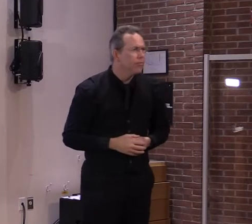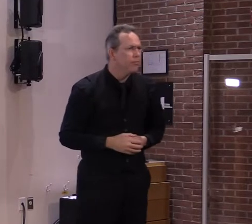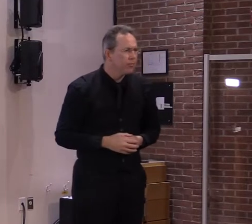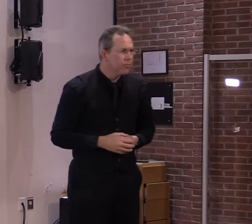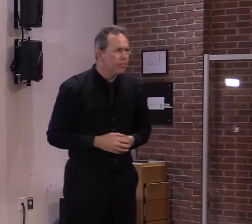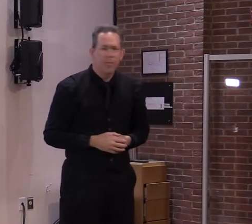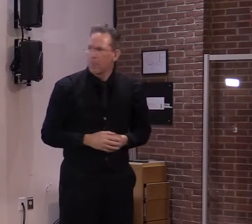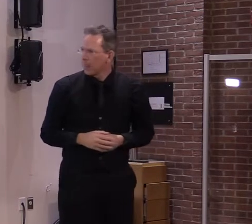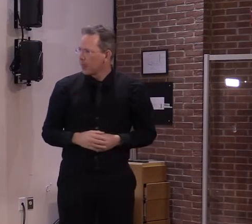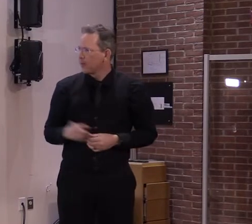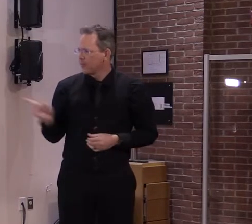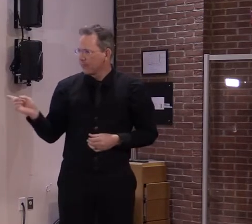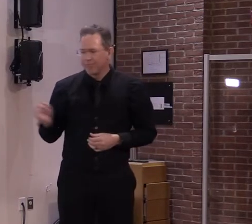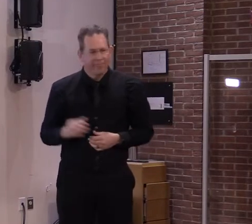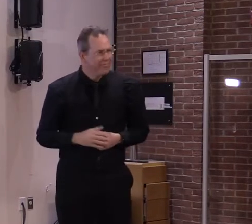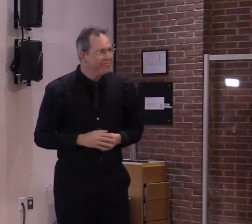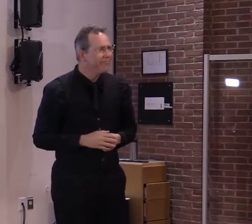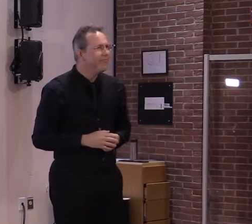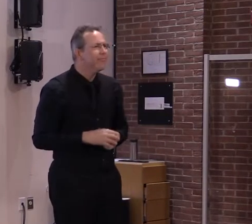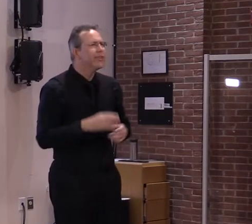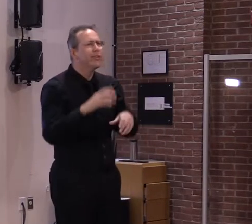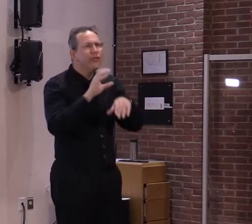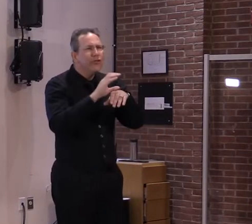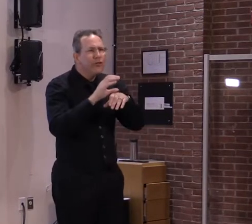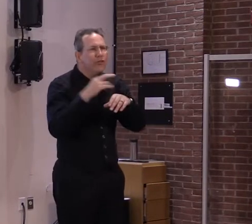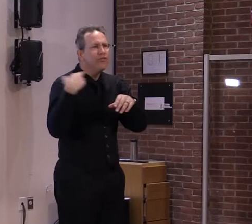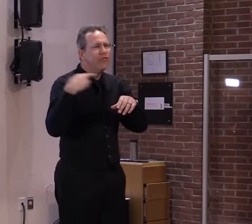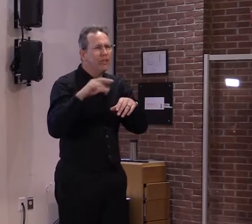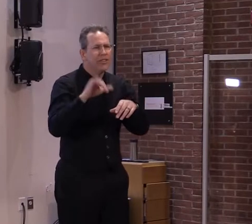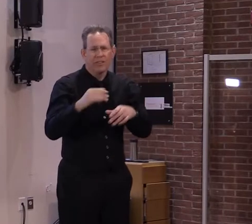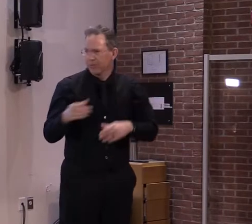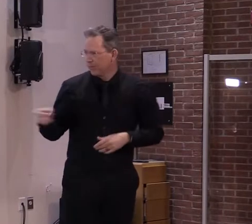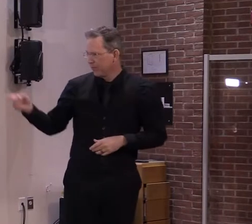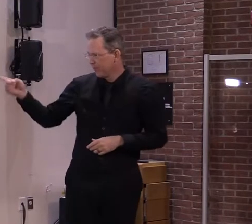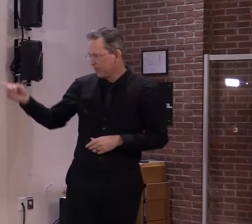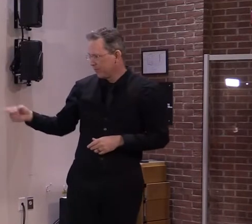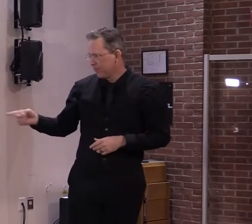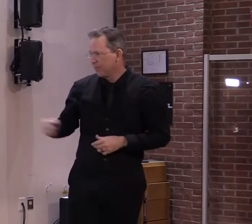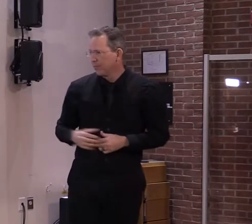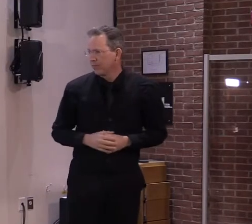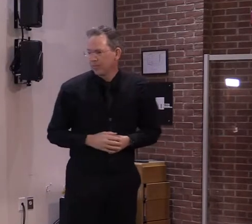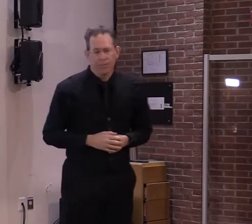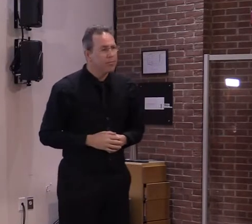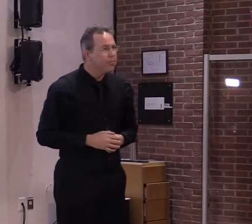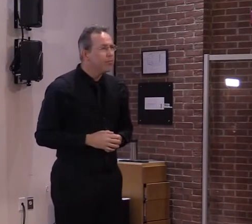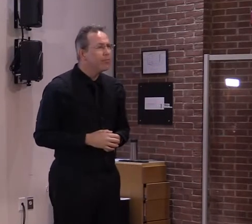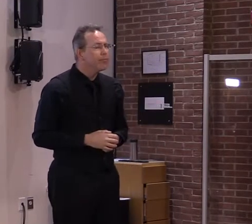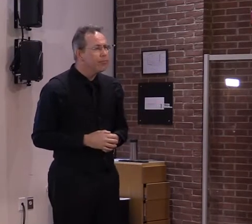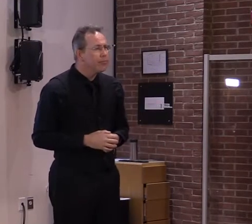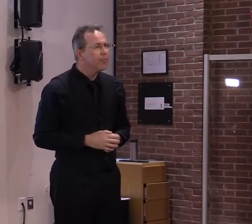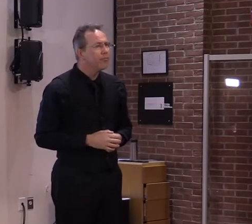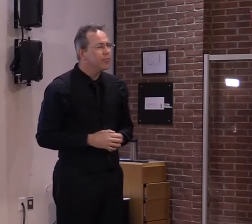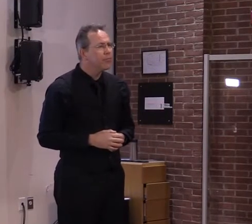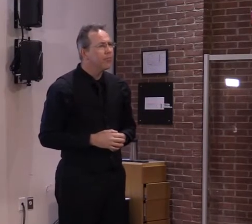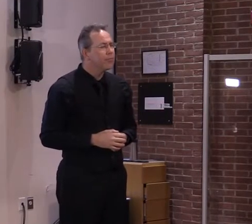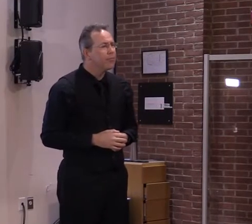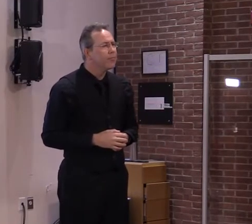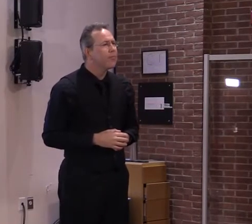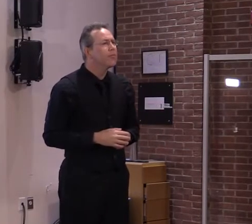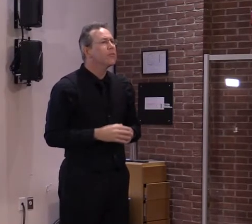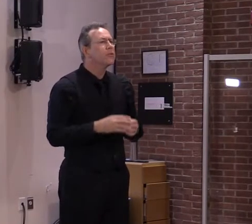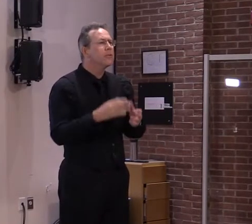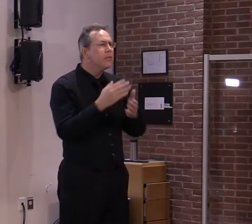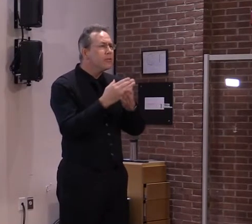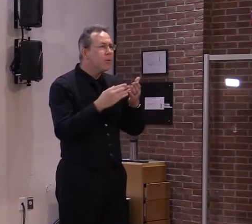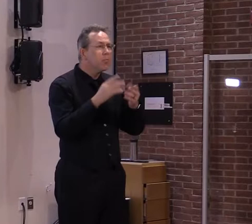businesses may want to put measures in place that go further than the universal guidance or address specific safety needs